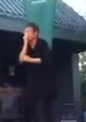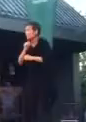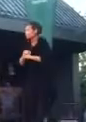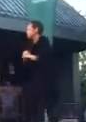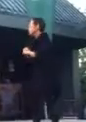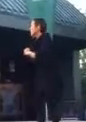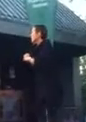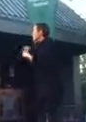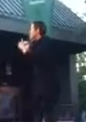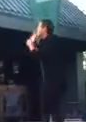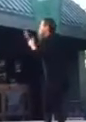farm.